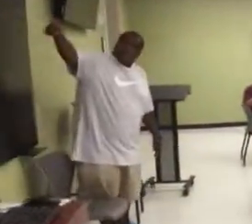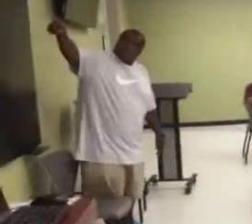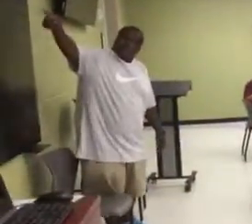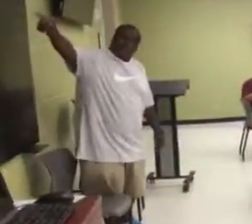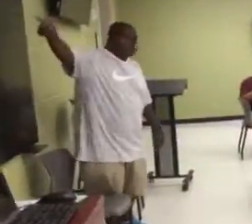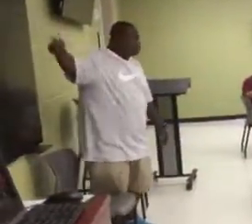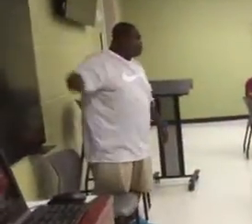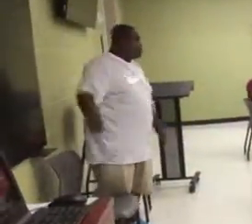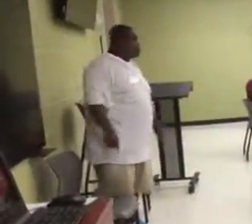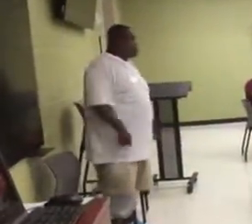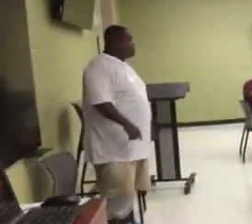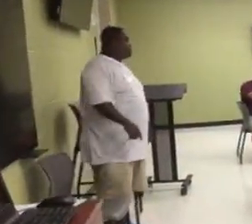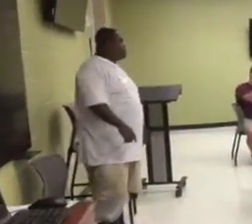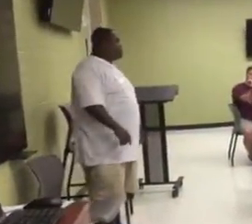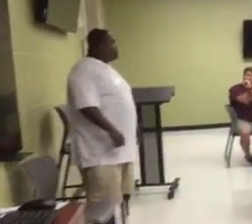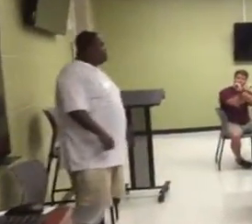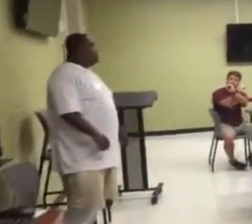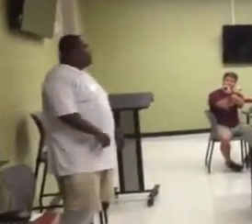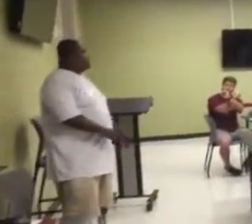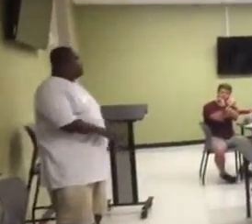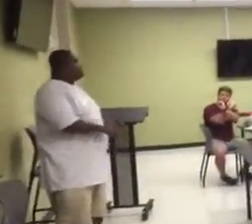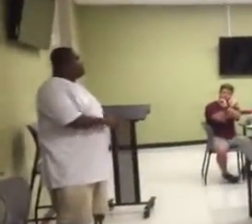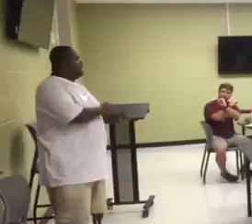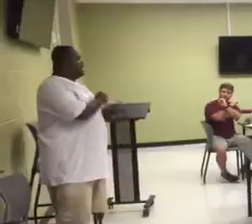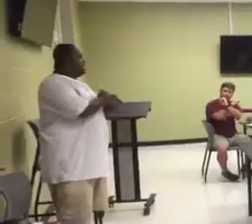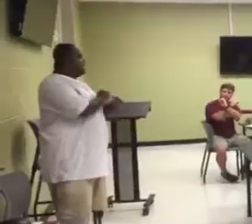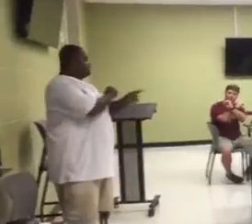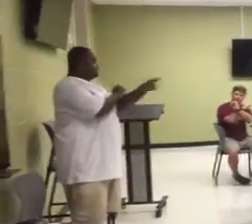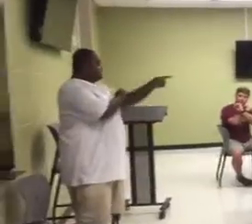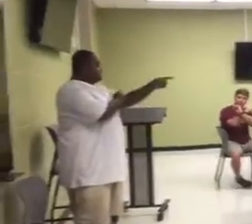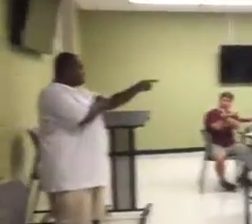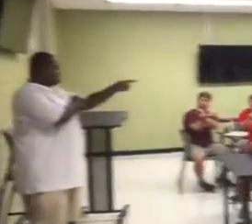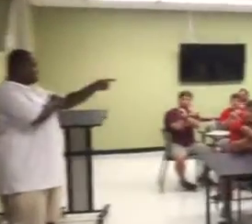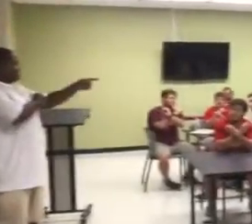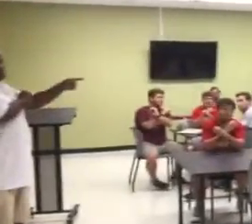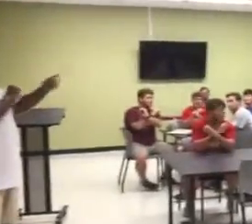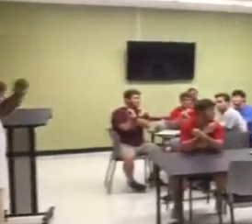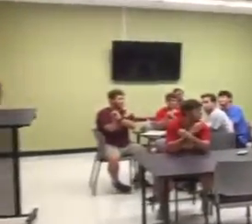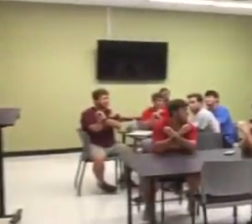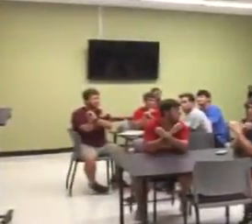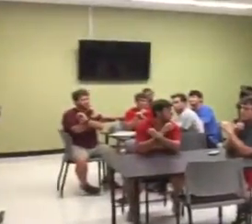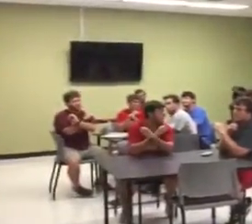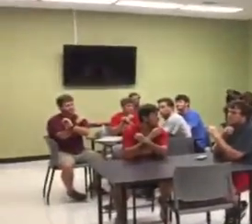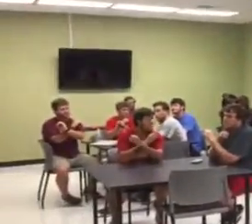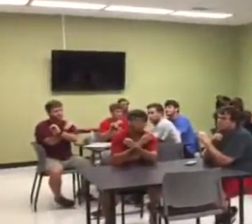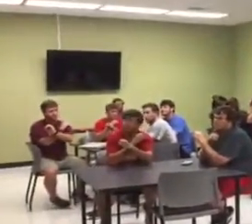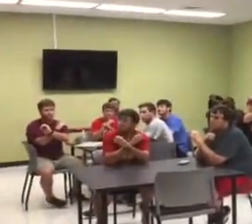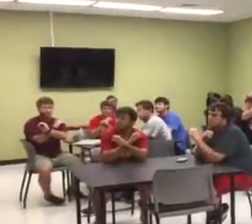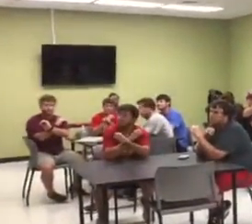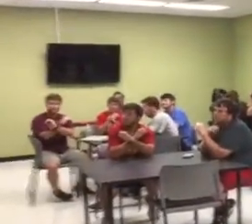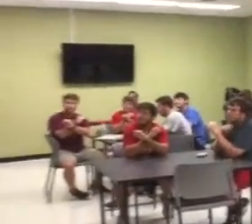What's the next one? Office. Office. She door. Office. The next one?